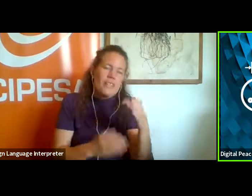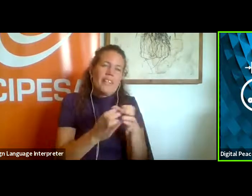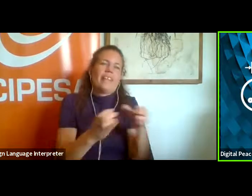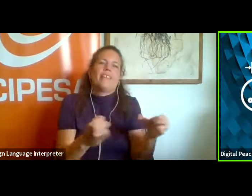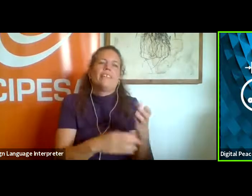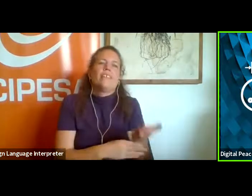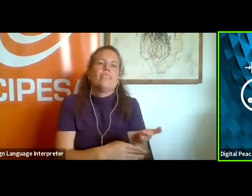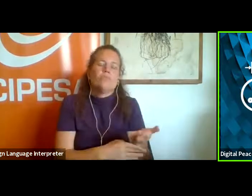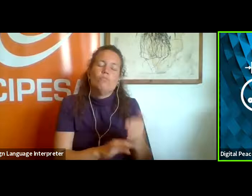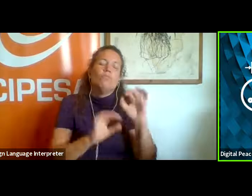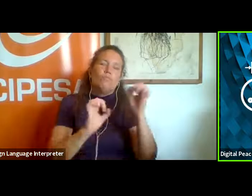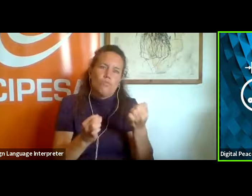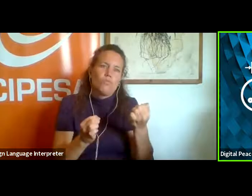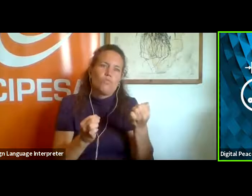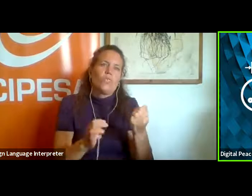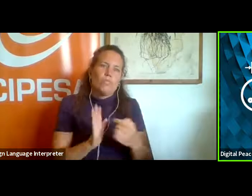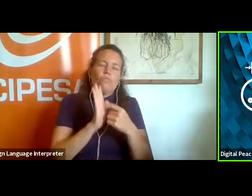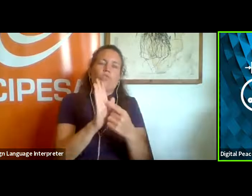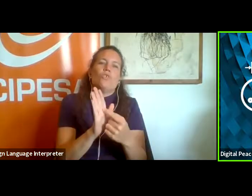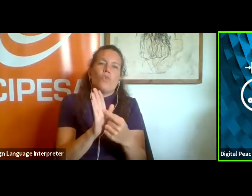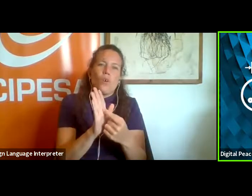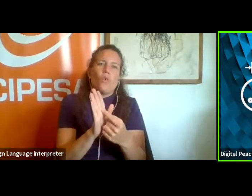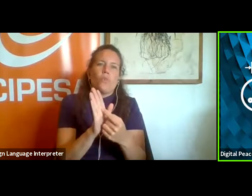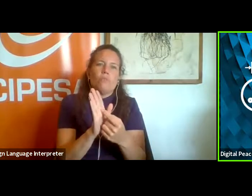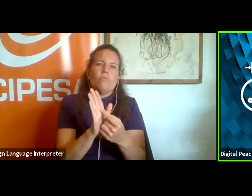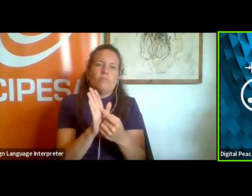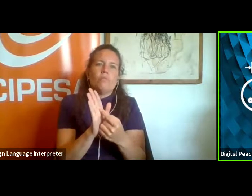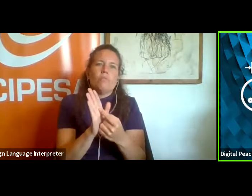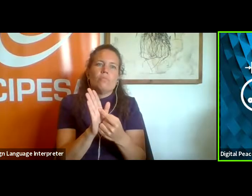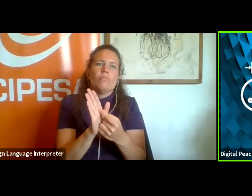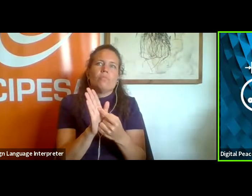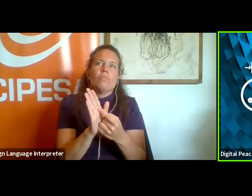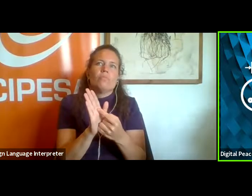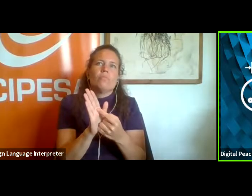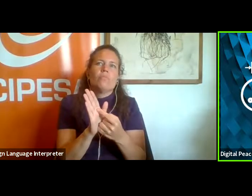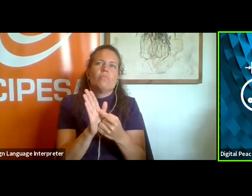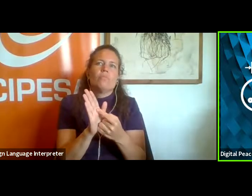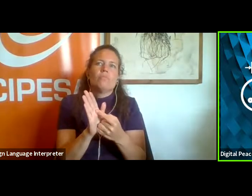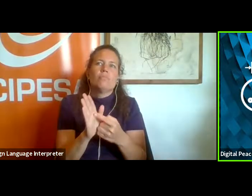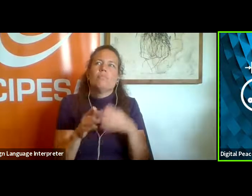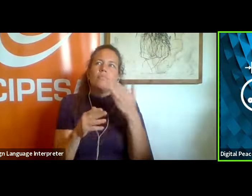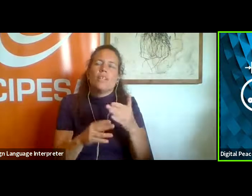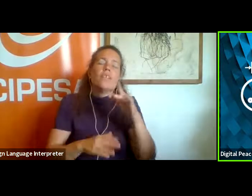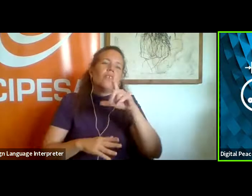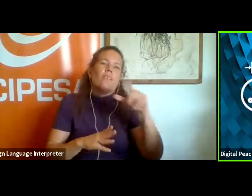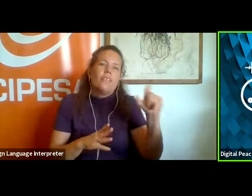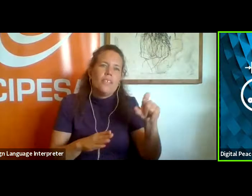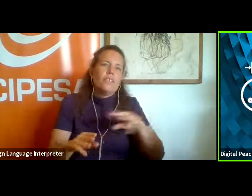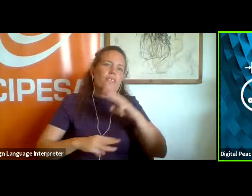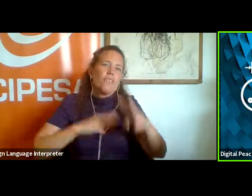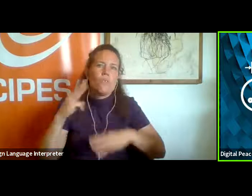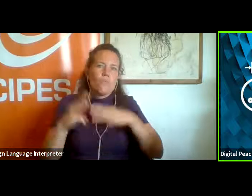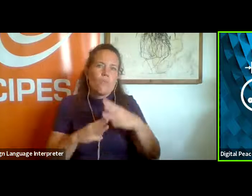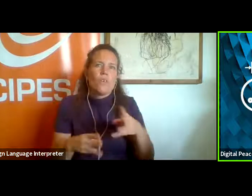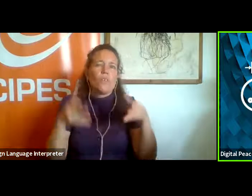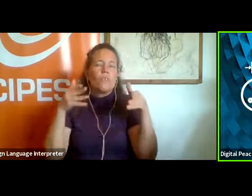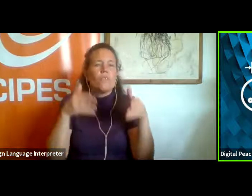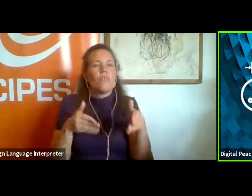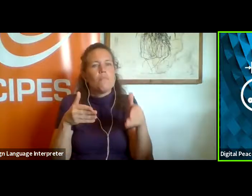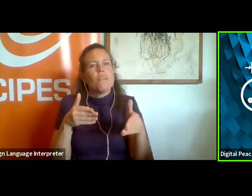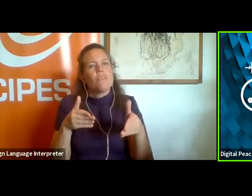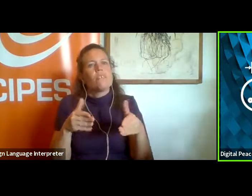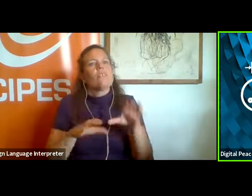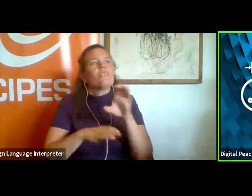can obviously show that you're interested in making sure that the digital world remains cyber